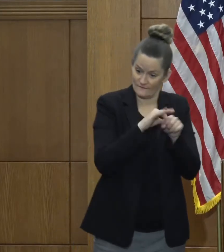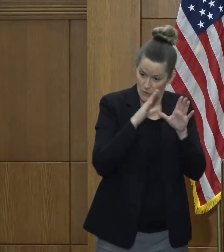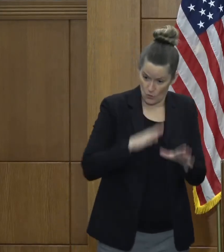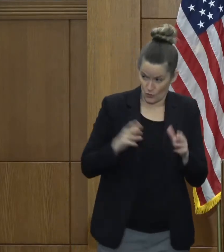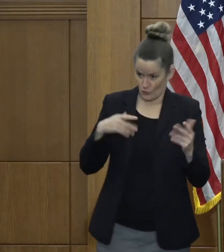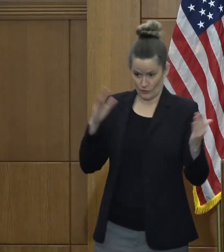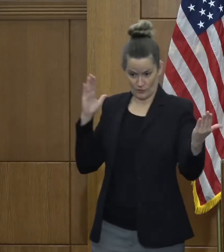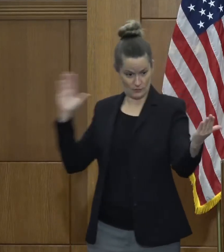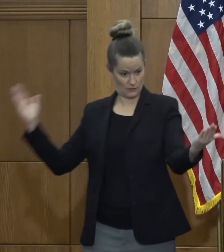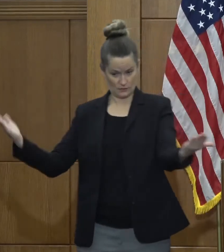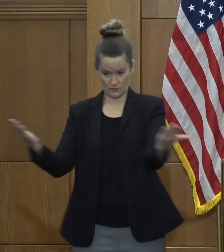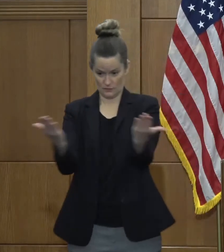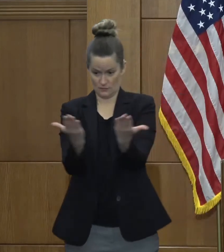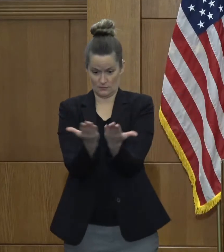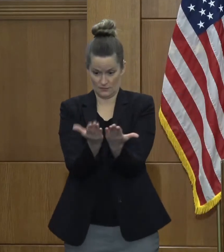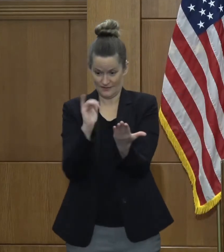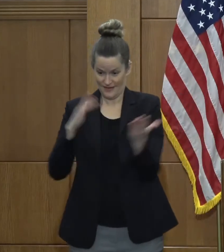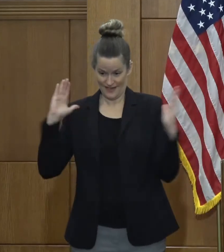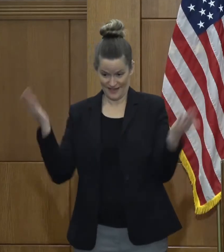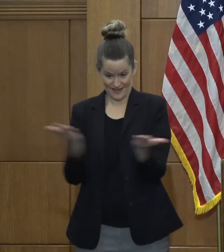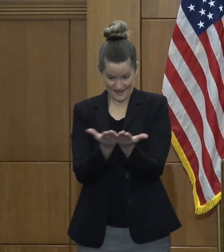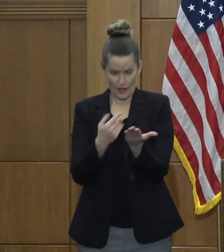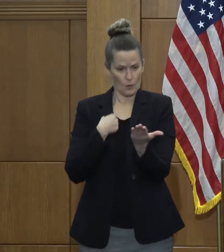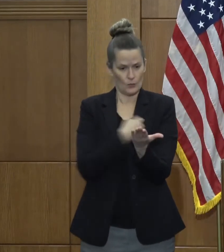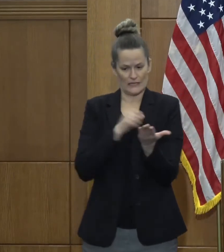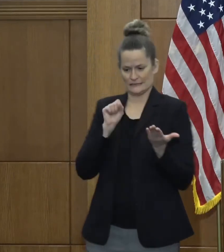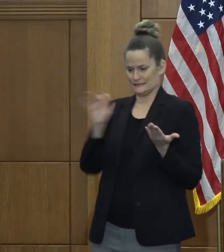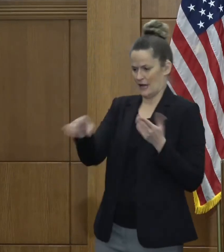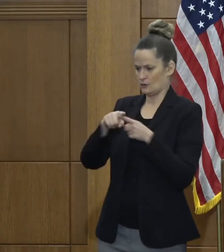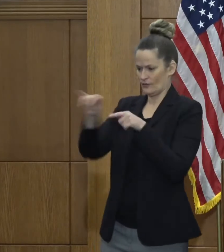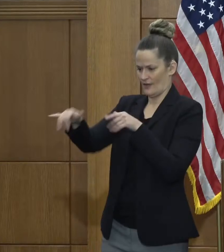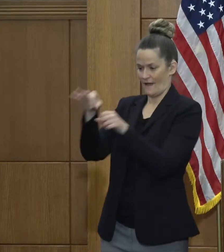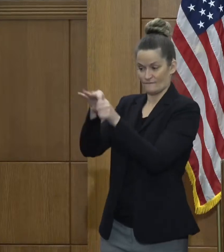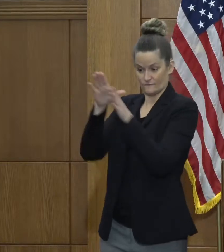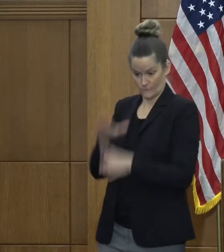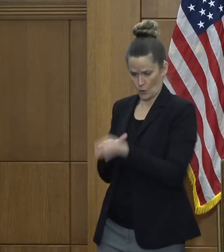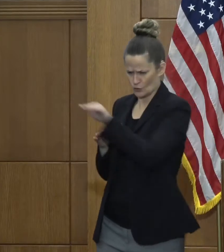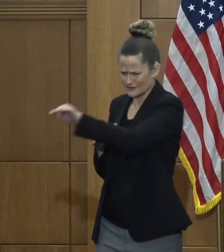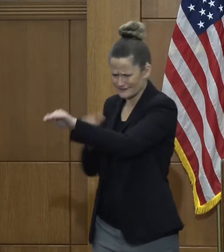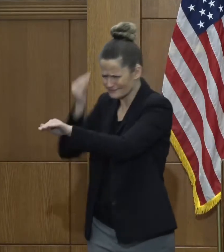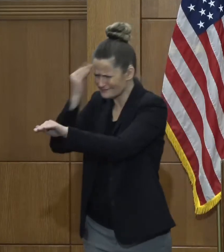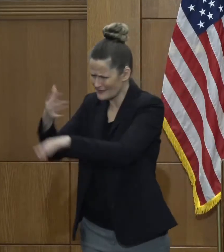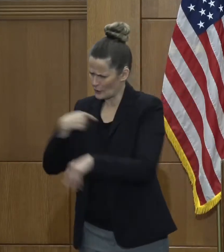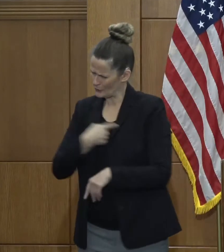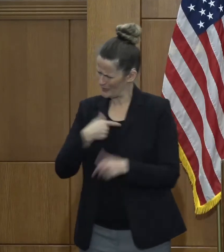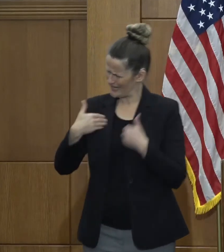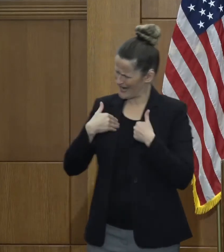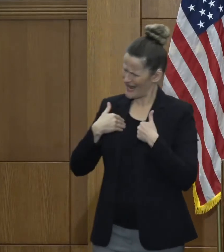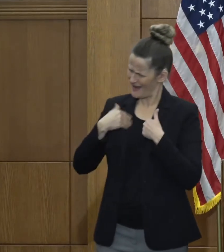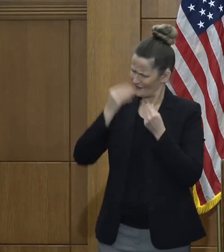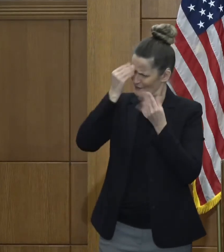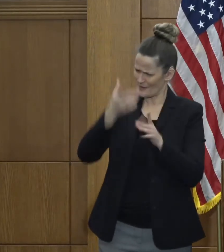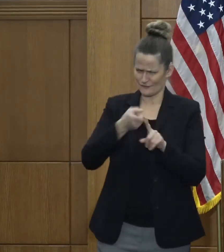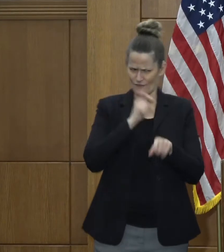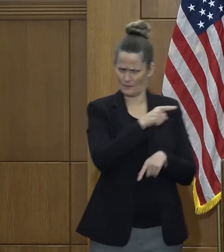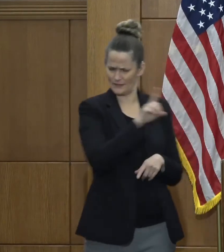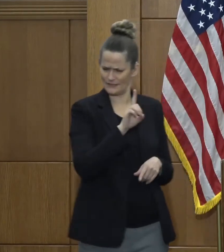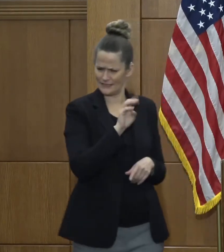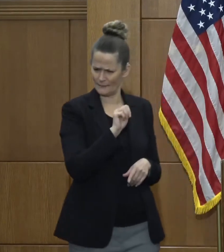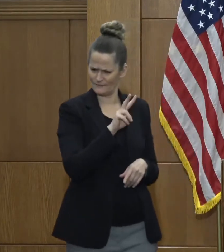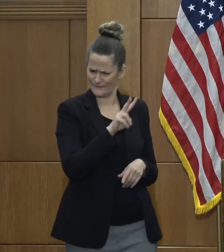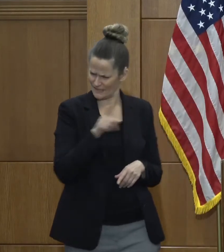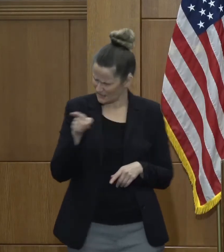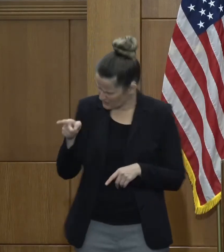the voter by mail and says, we have information based on a DMV transaction that you made that you've indicated that you are not a